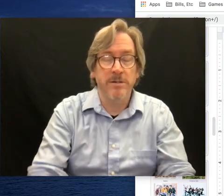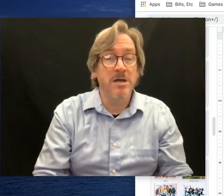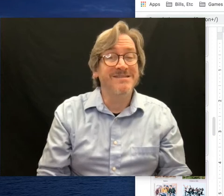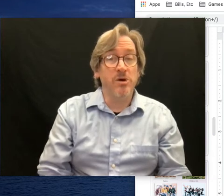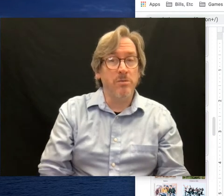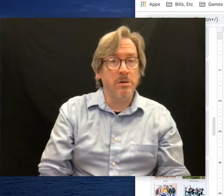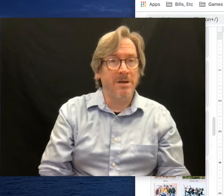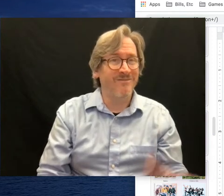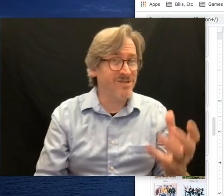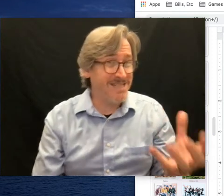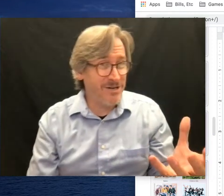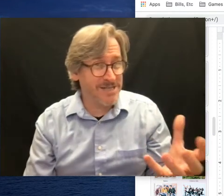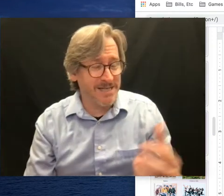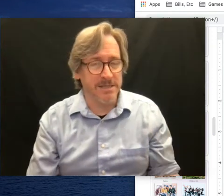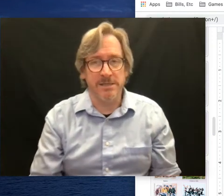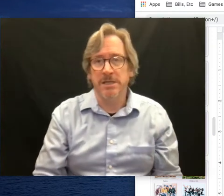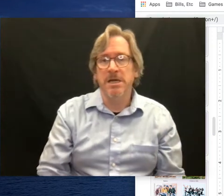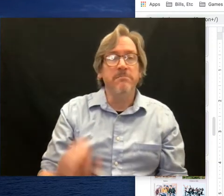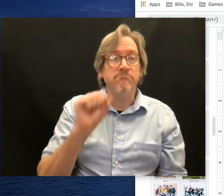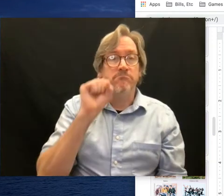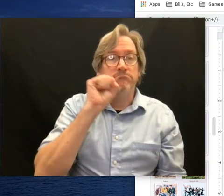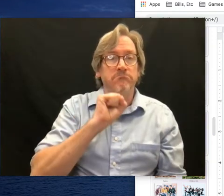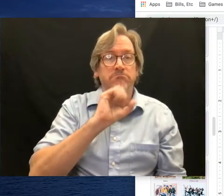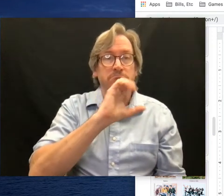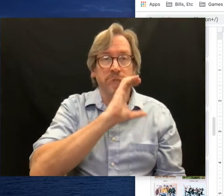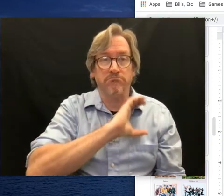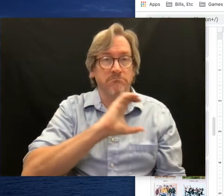Okay, so for senior citizens,